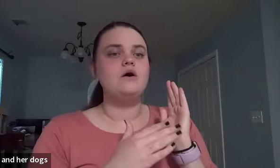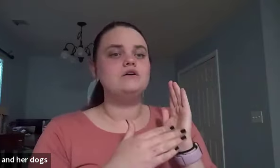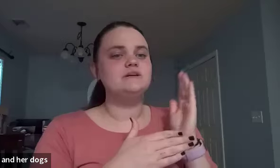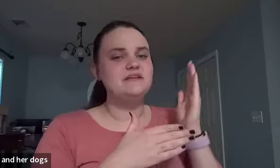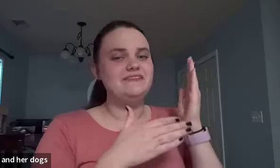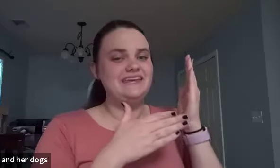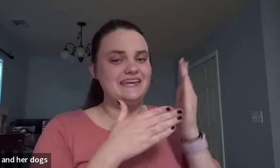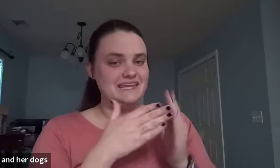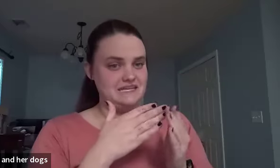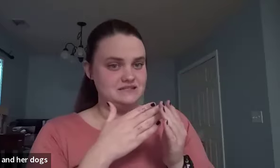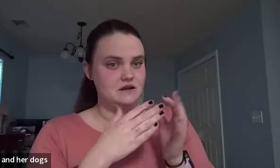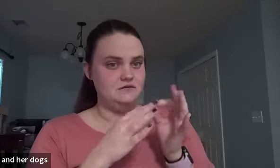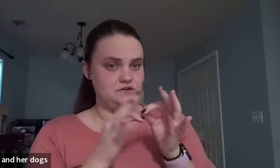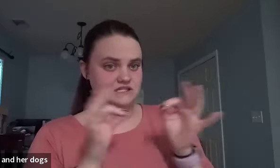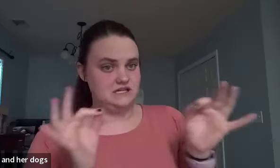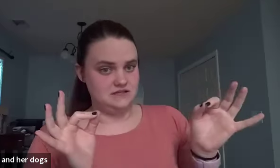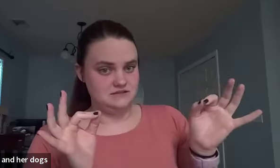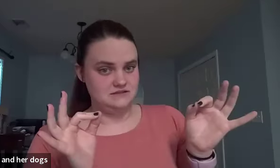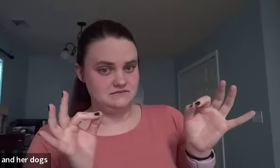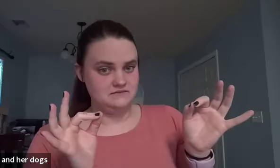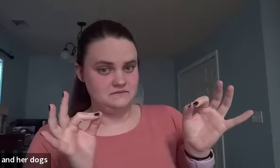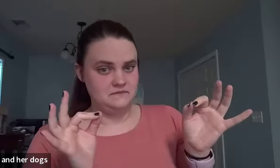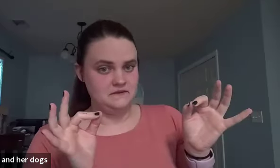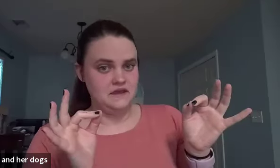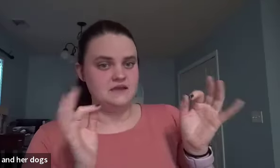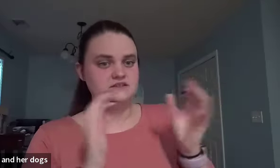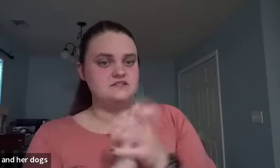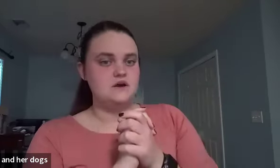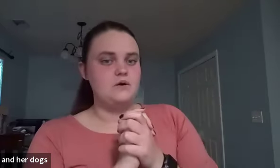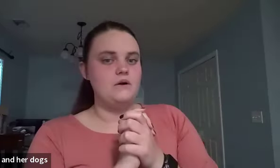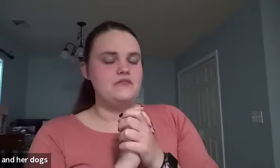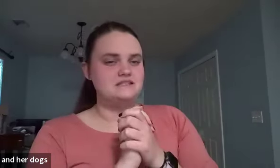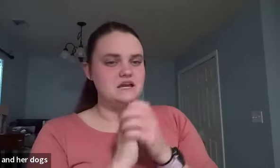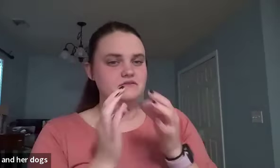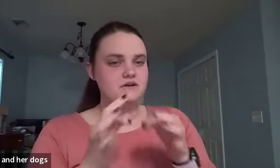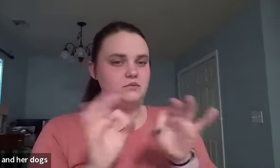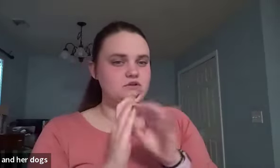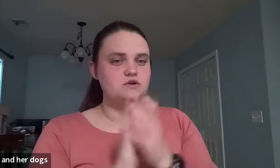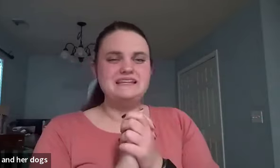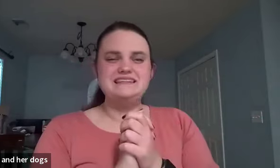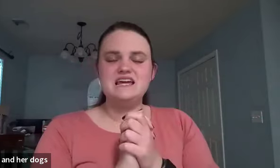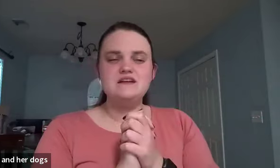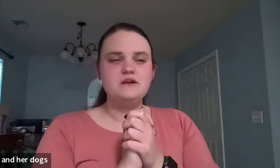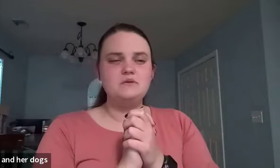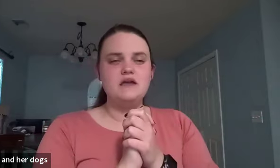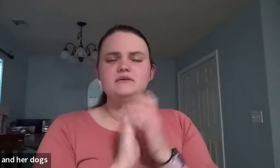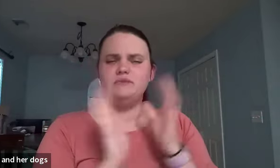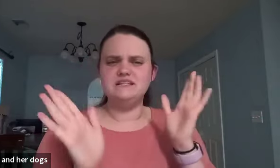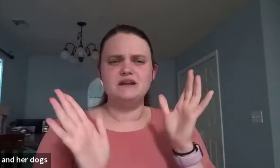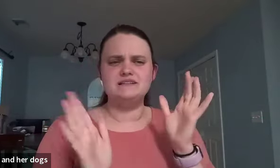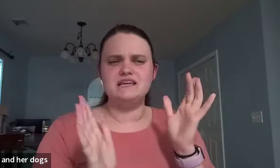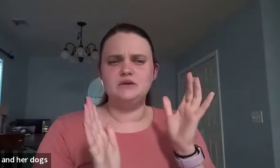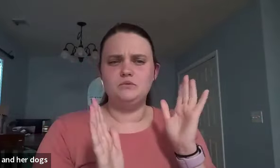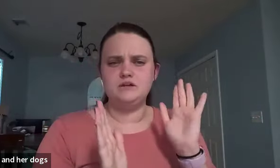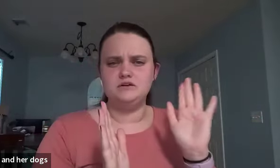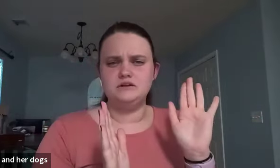all going to be at the end of your sentence. So that's kind of very important. So instead of like, I think we did it when I was saying your